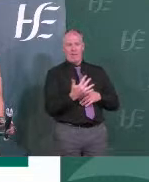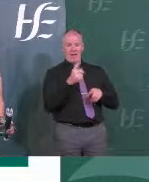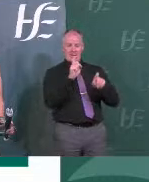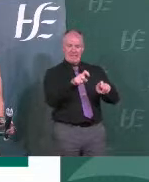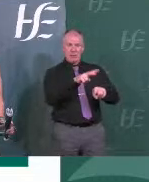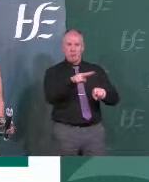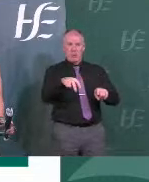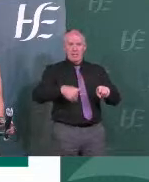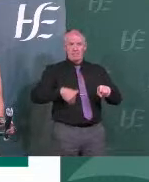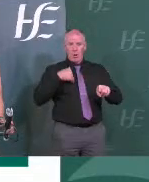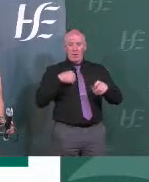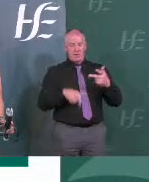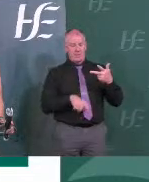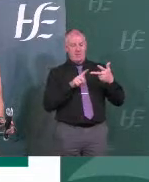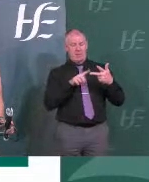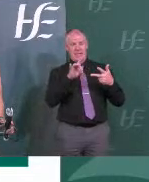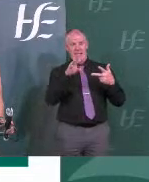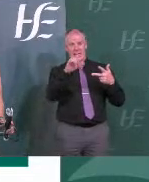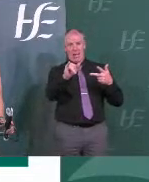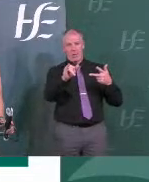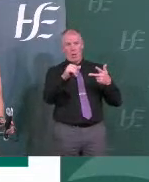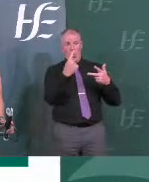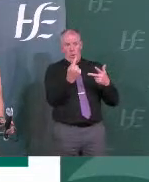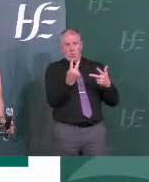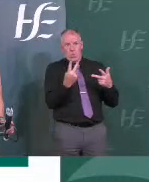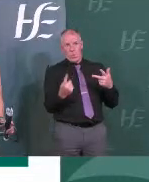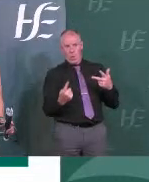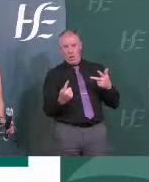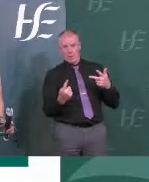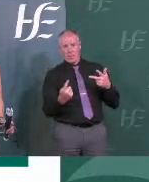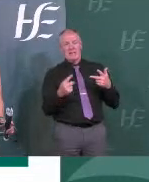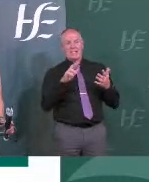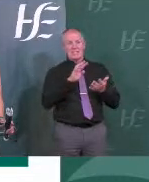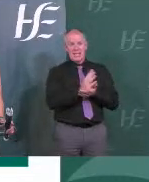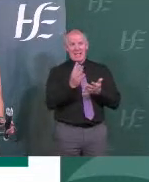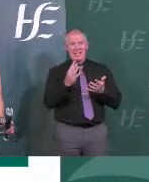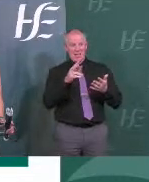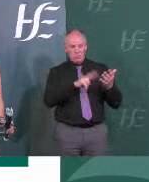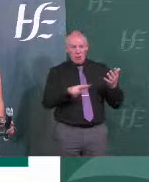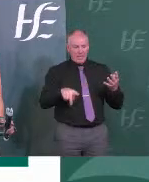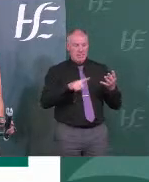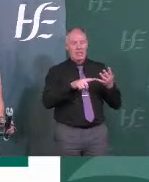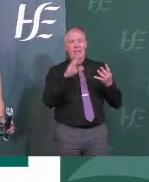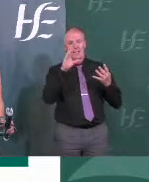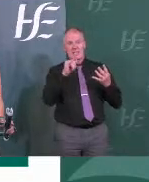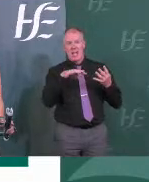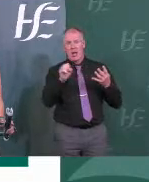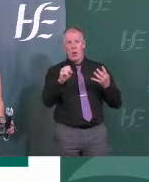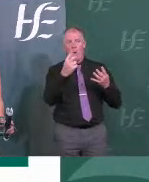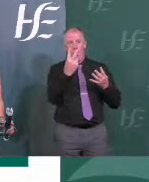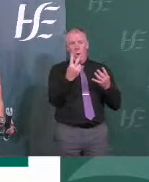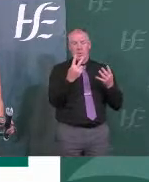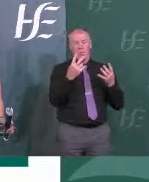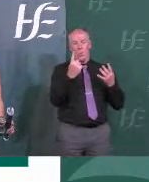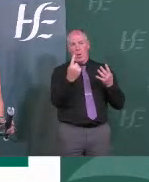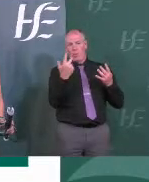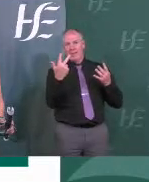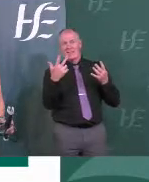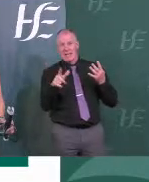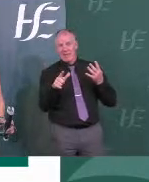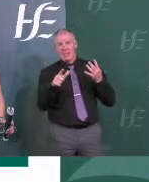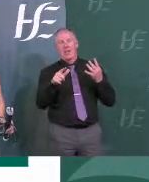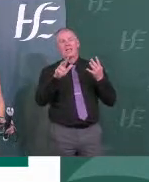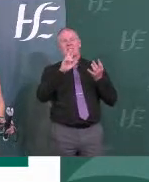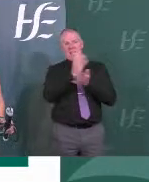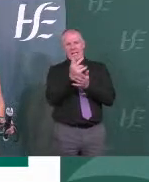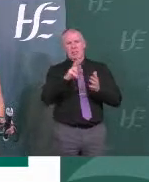morning. Kerry had 121 with 19 on trolleys. Sligo, 137 with 19. Again, when we look at Cork, though,